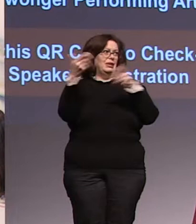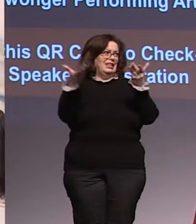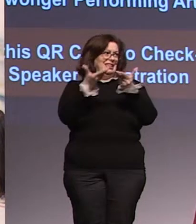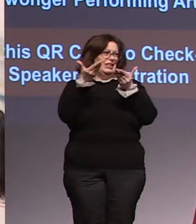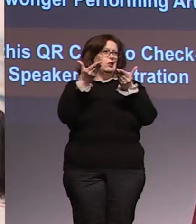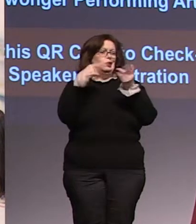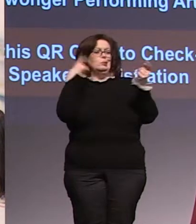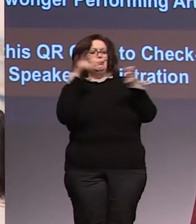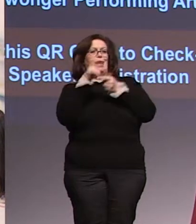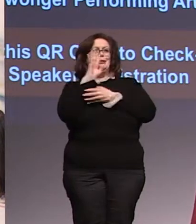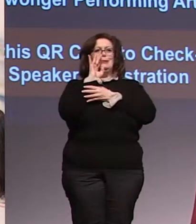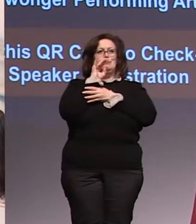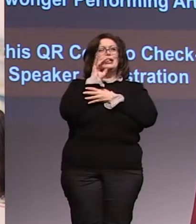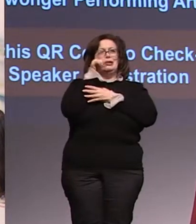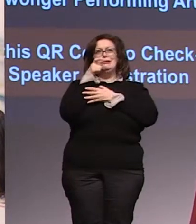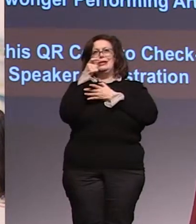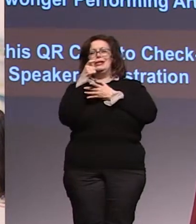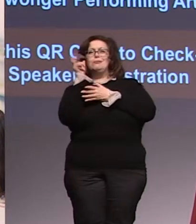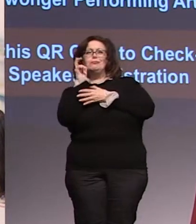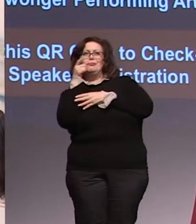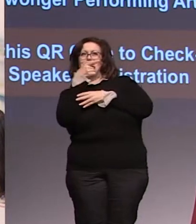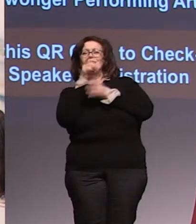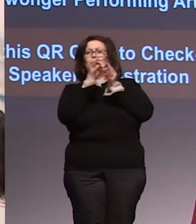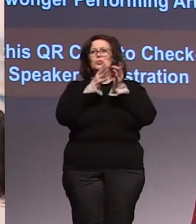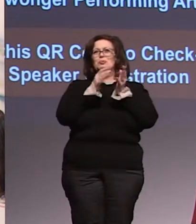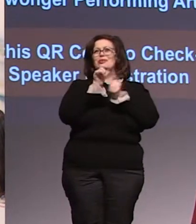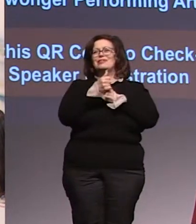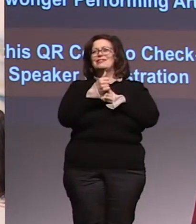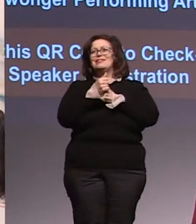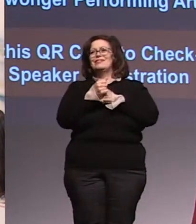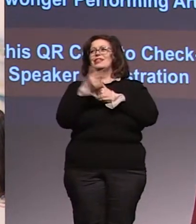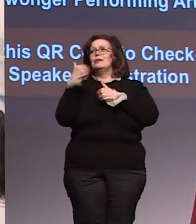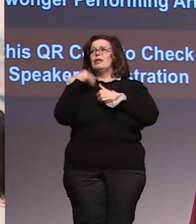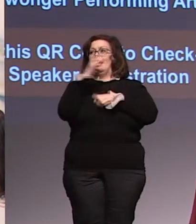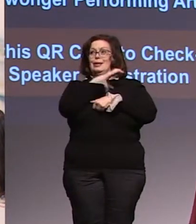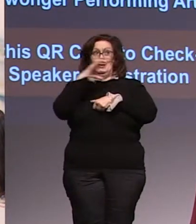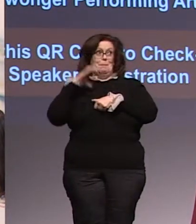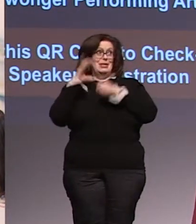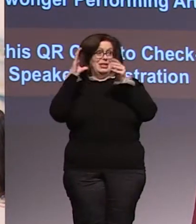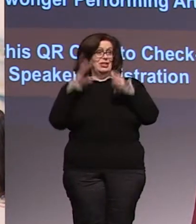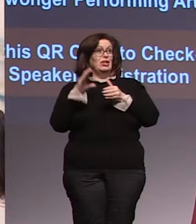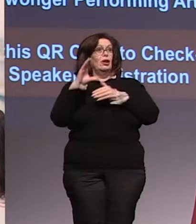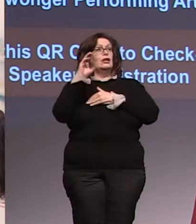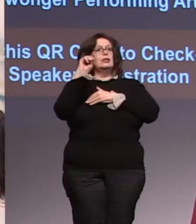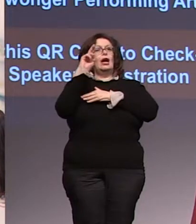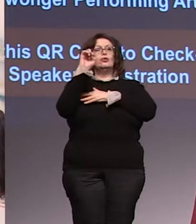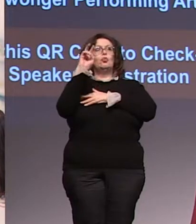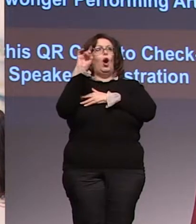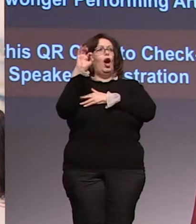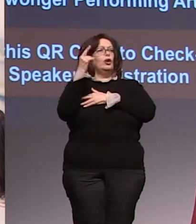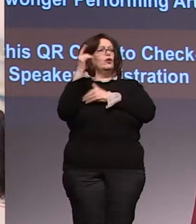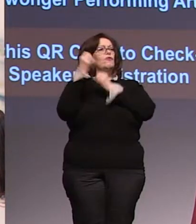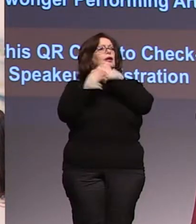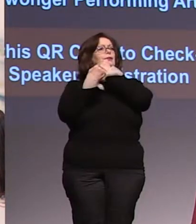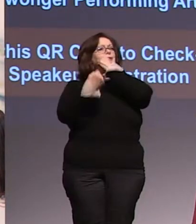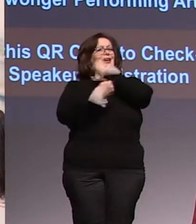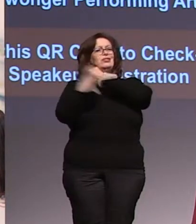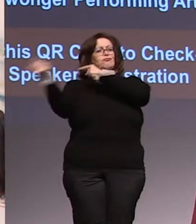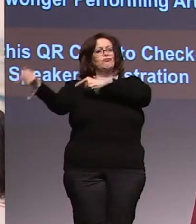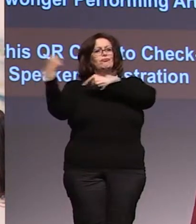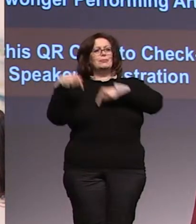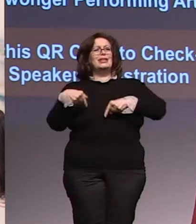might need some assistance. So with that, I'll invite Nancy Dishner up from the Niswonger Foundation to officially welcome us to the space.